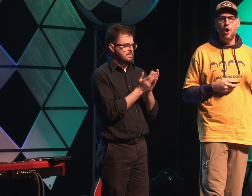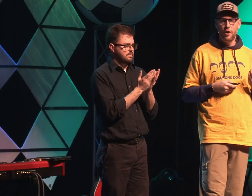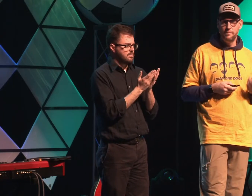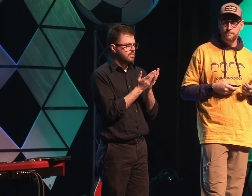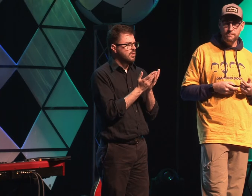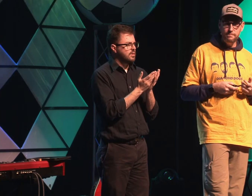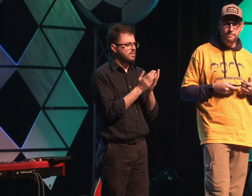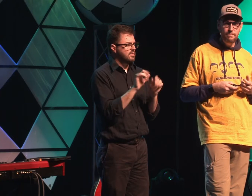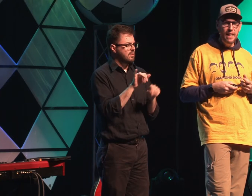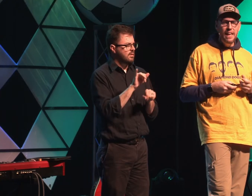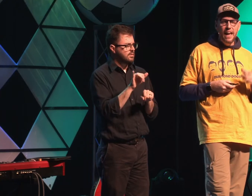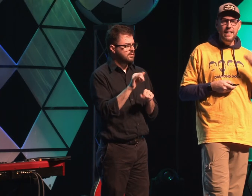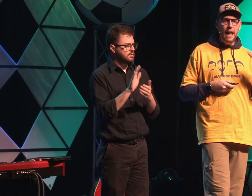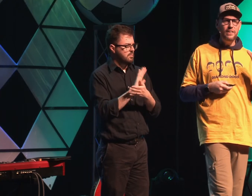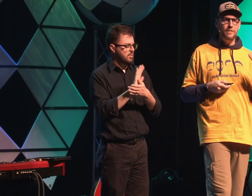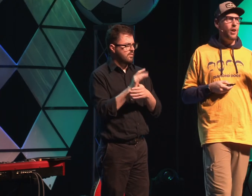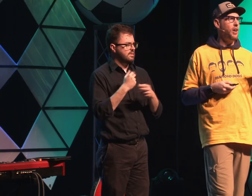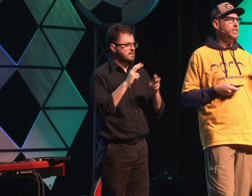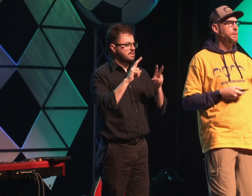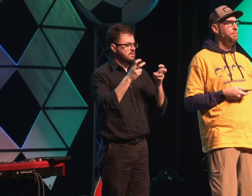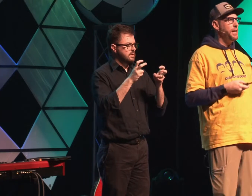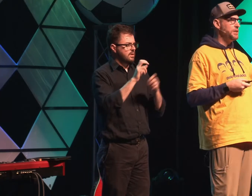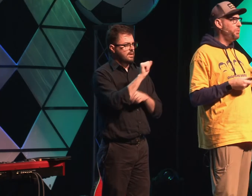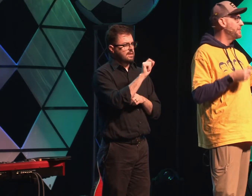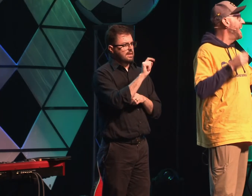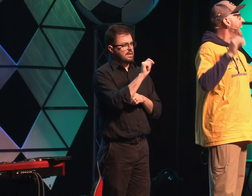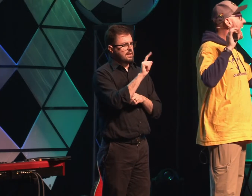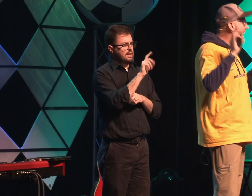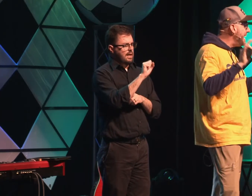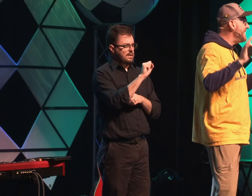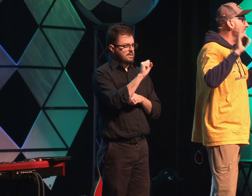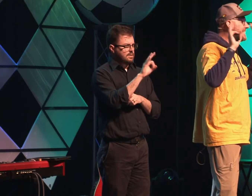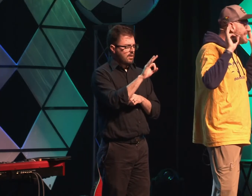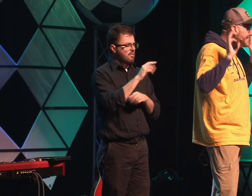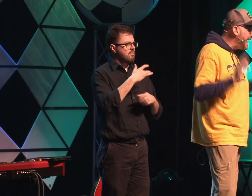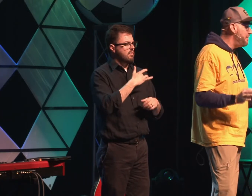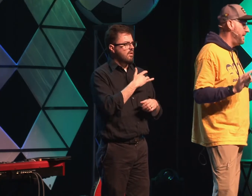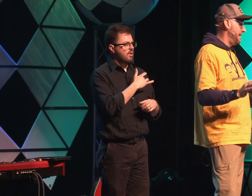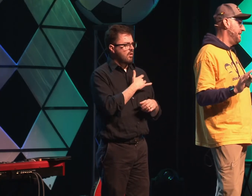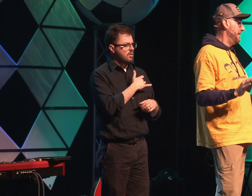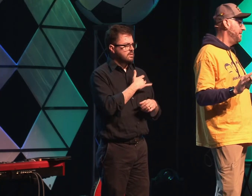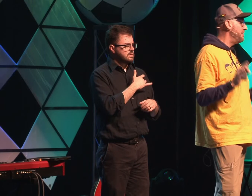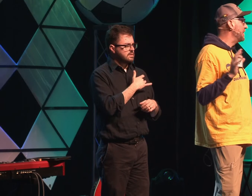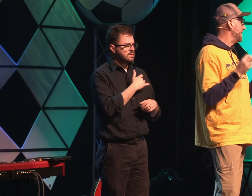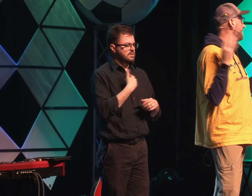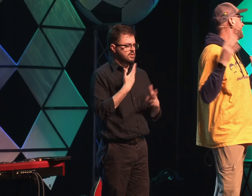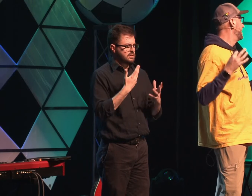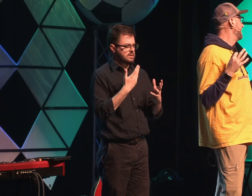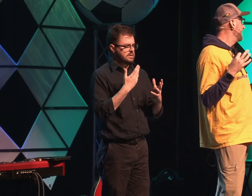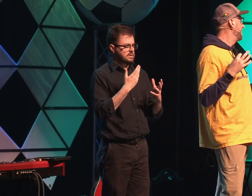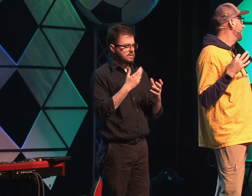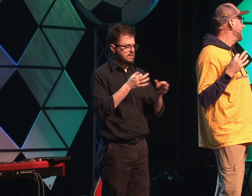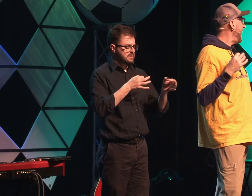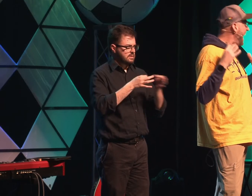of the Heart. And in Atlas of the Heart, she explores 87 feelings.